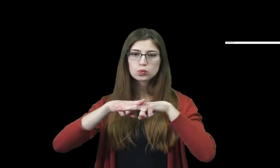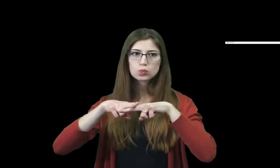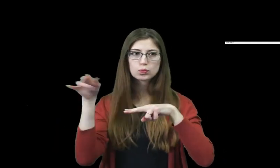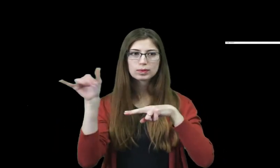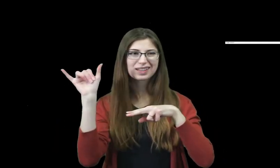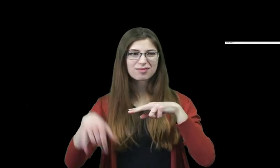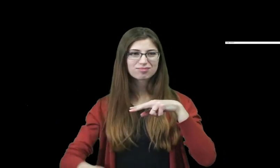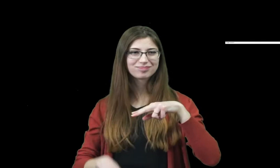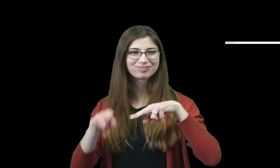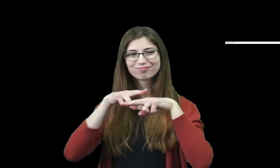Like that.